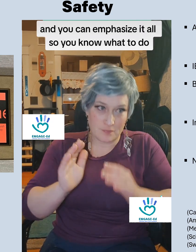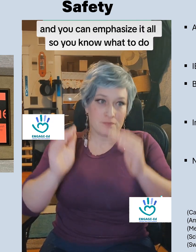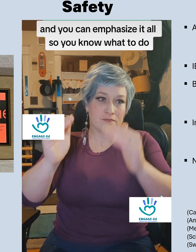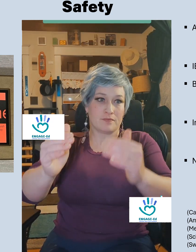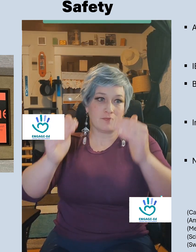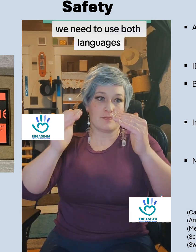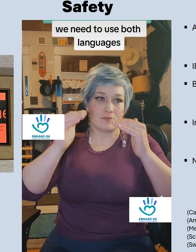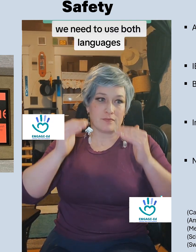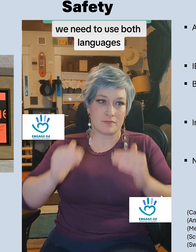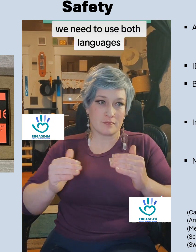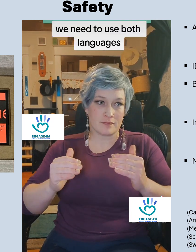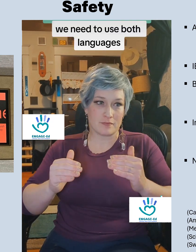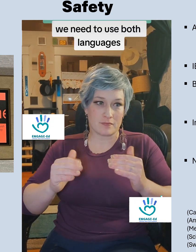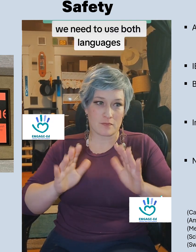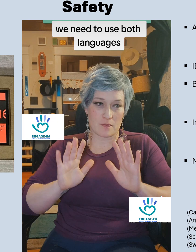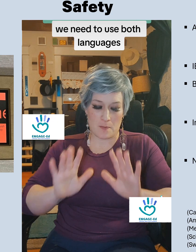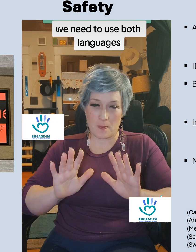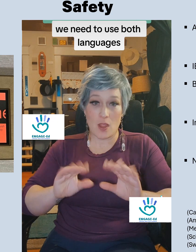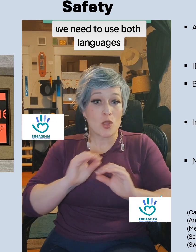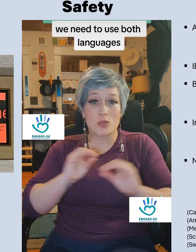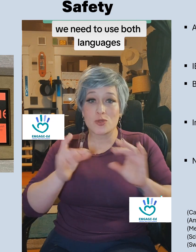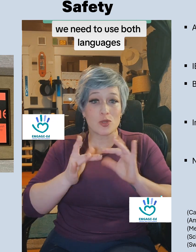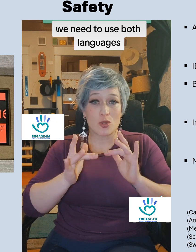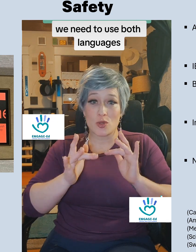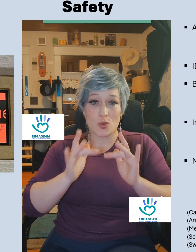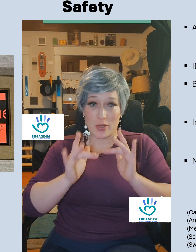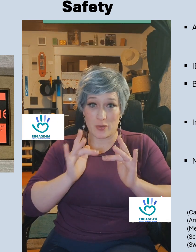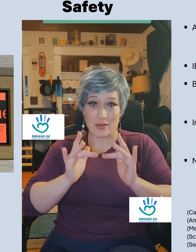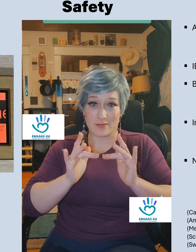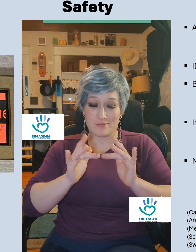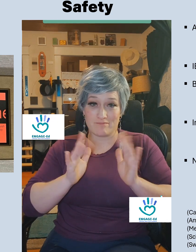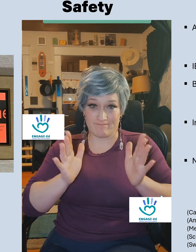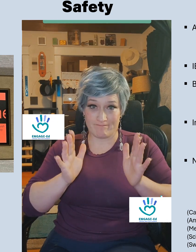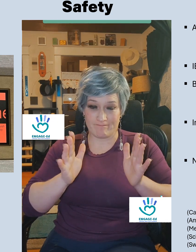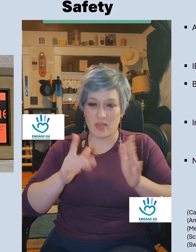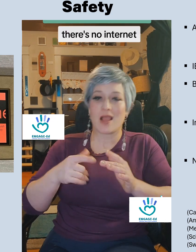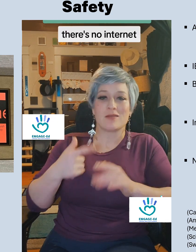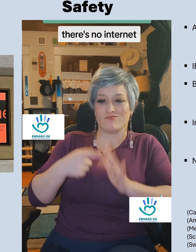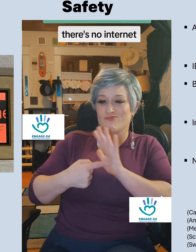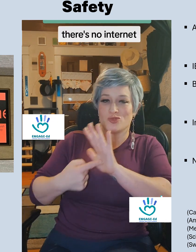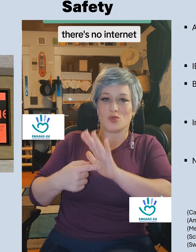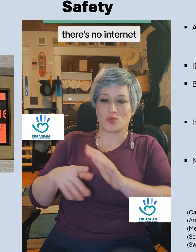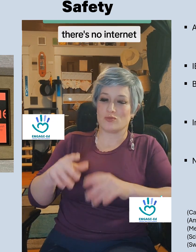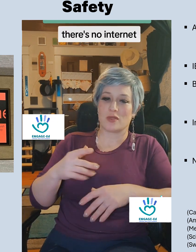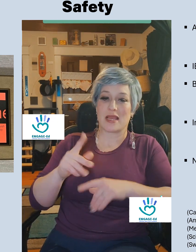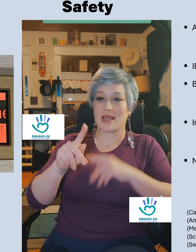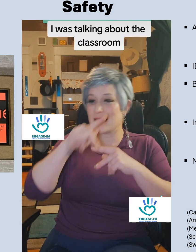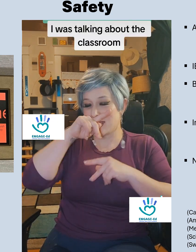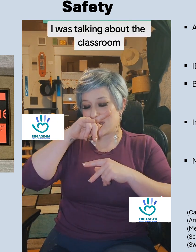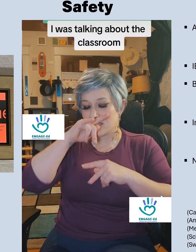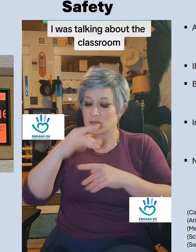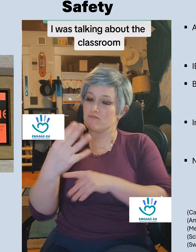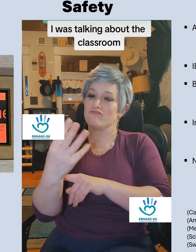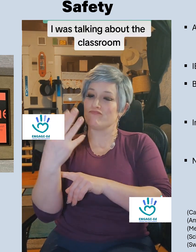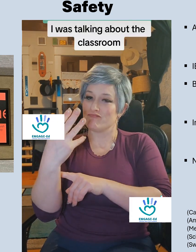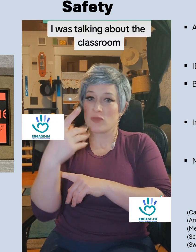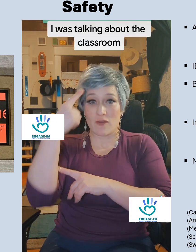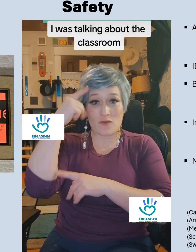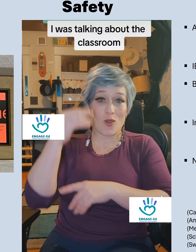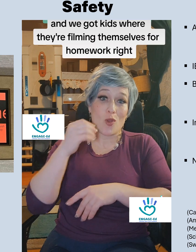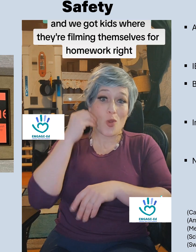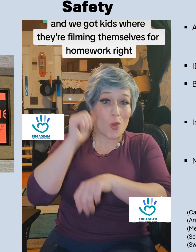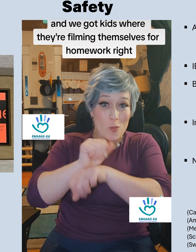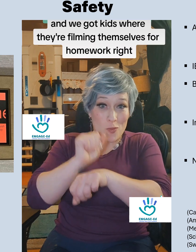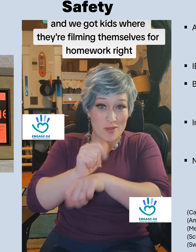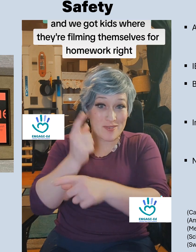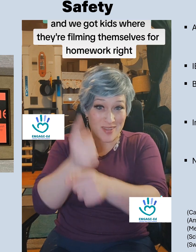do. We need to use both languages. There's no internet. I was talking about the classroom